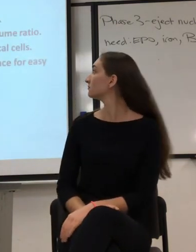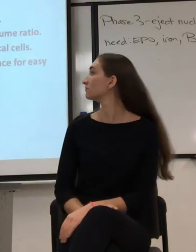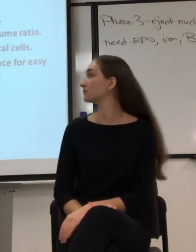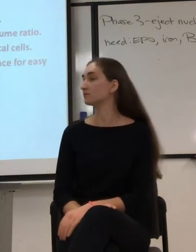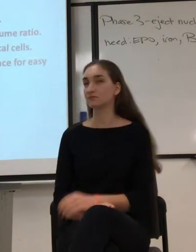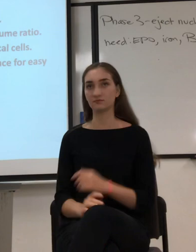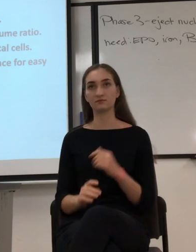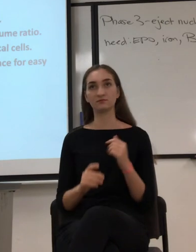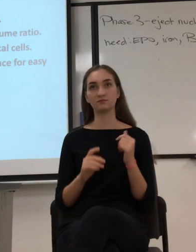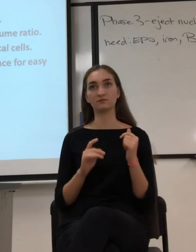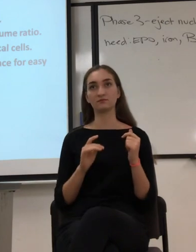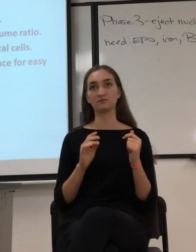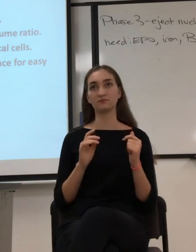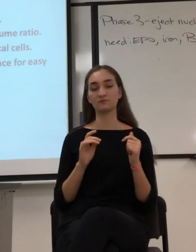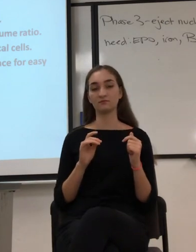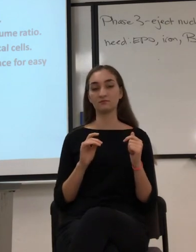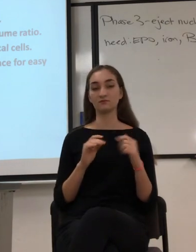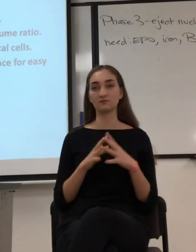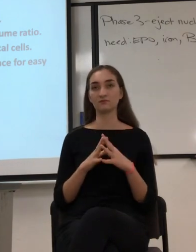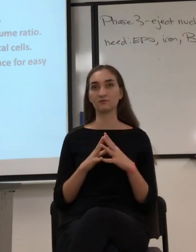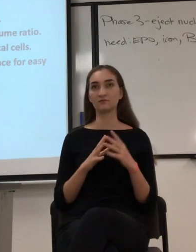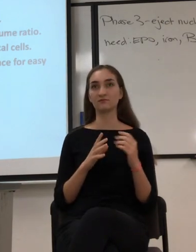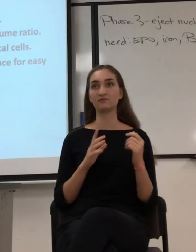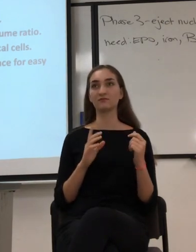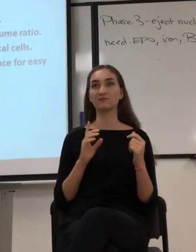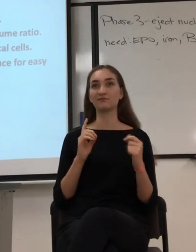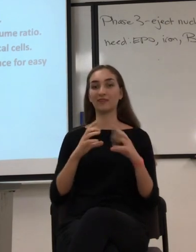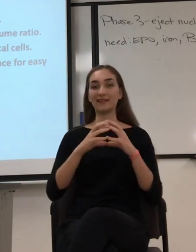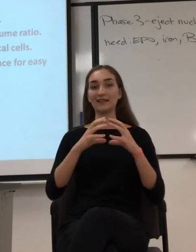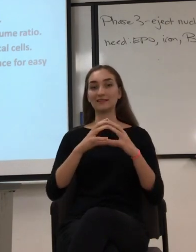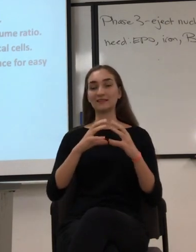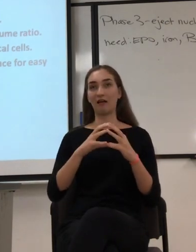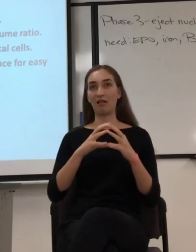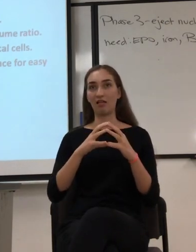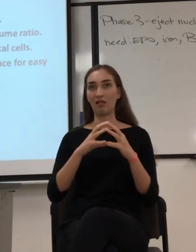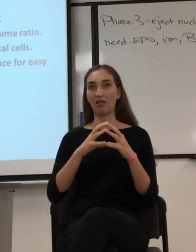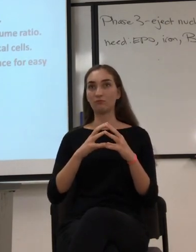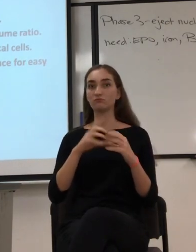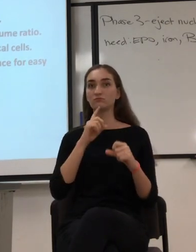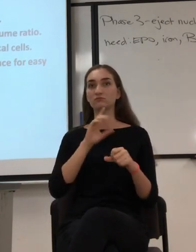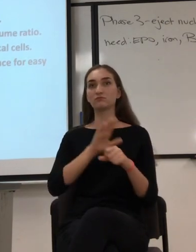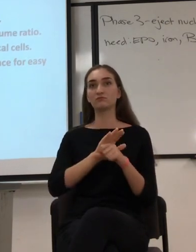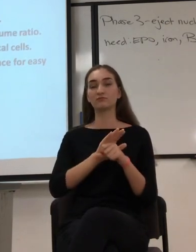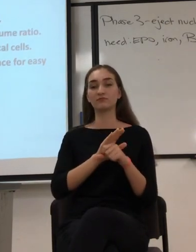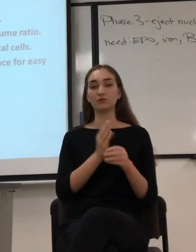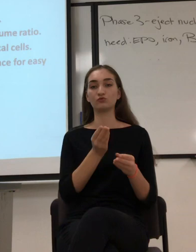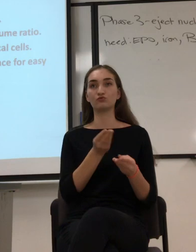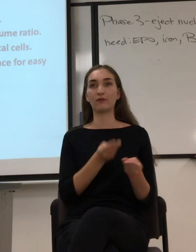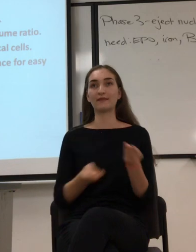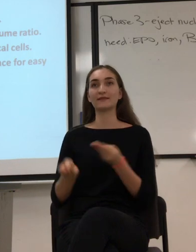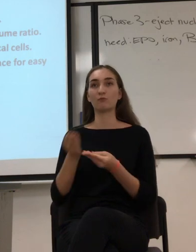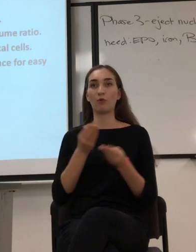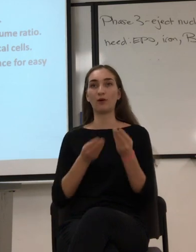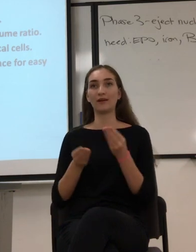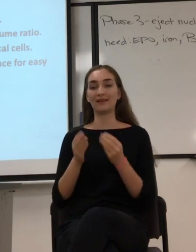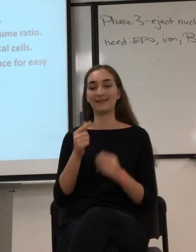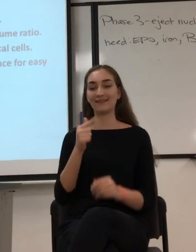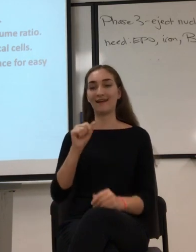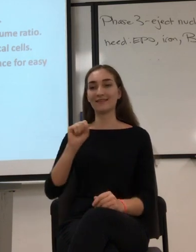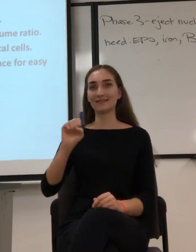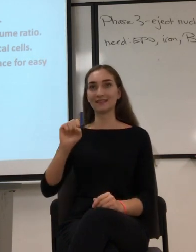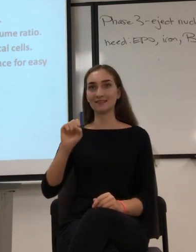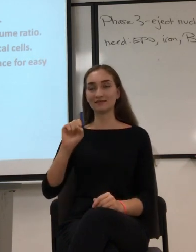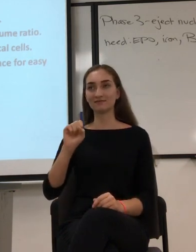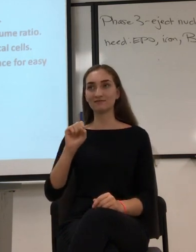So they're dedicated to transporting expiratory gases, and we really mean it, because you just